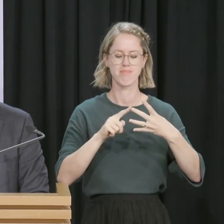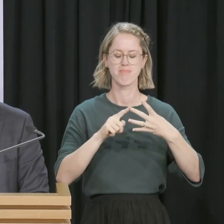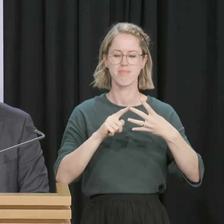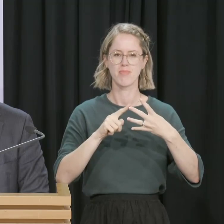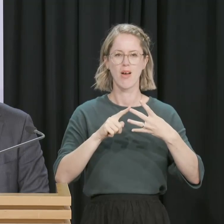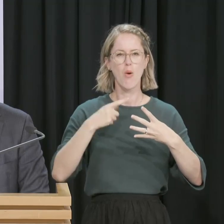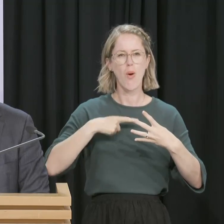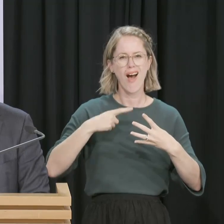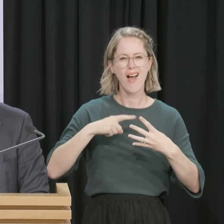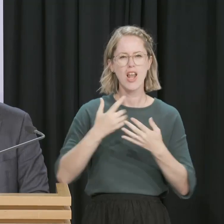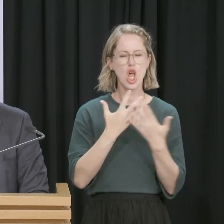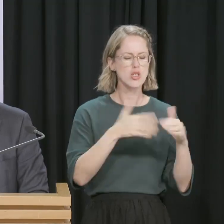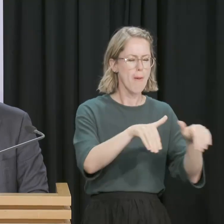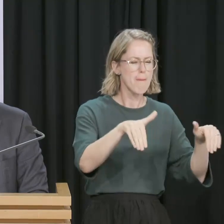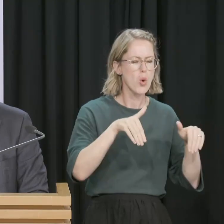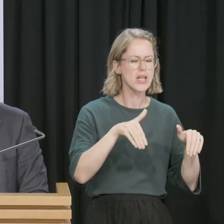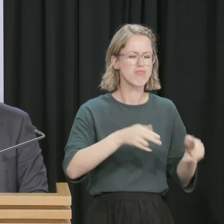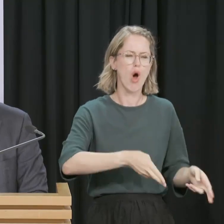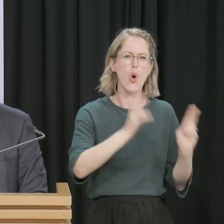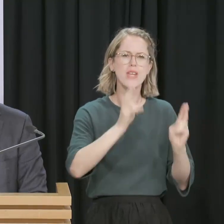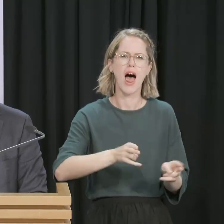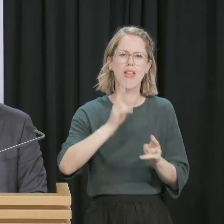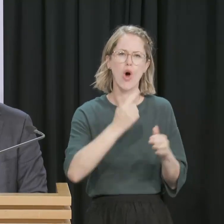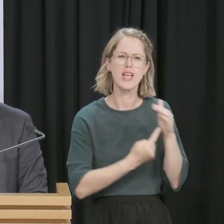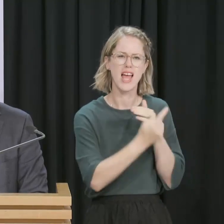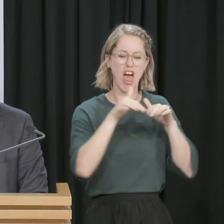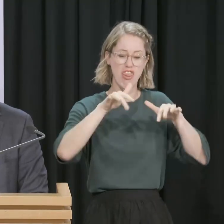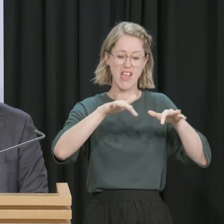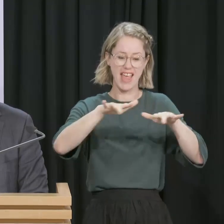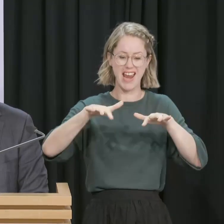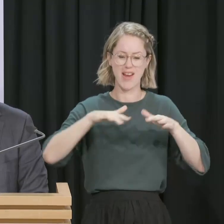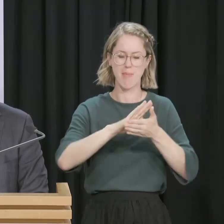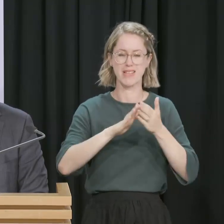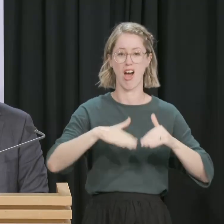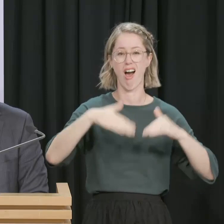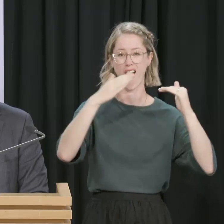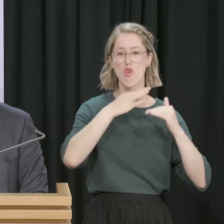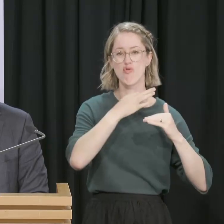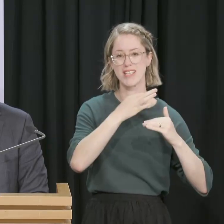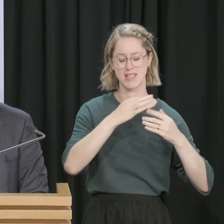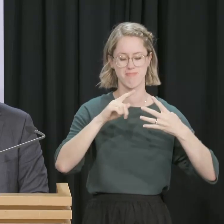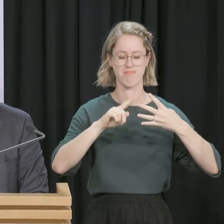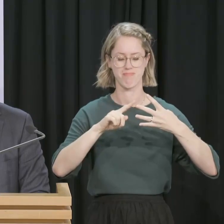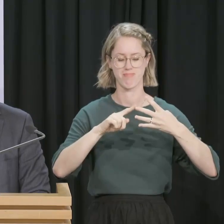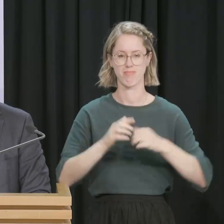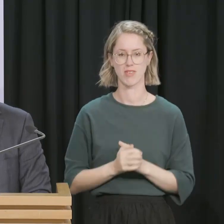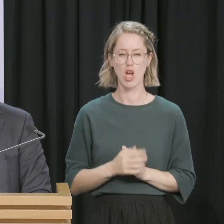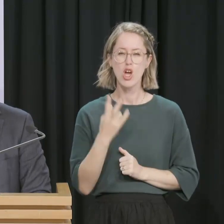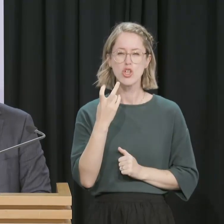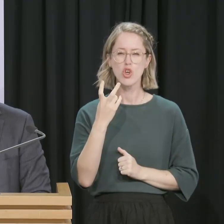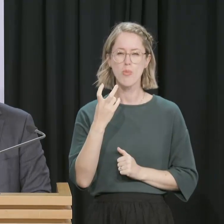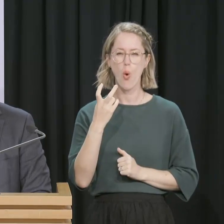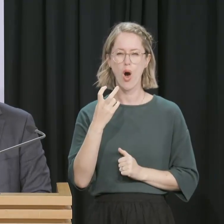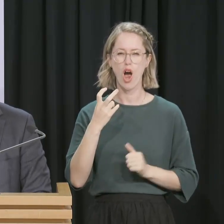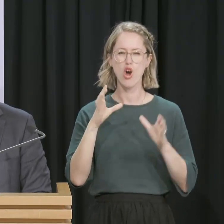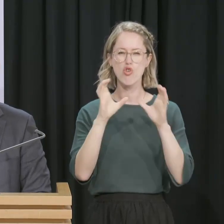facilities and their workforces that are based in this area, and therefore they are at increased risk. There are two further categories that we